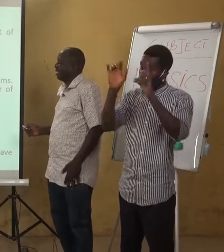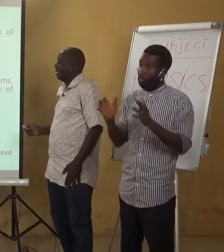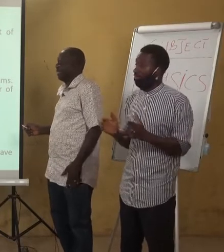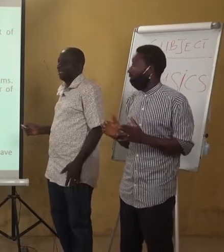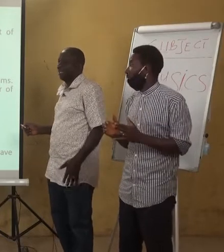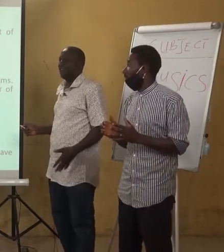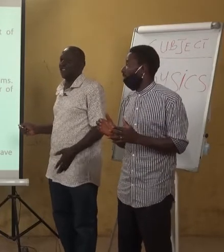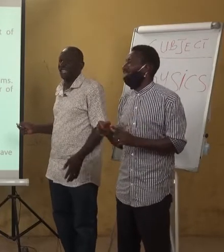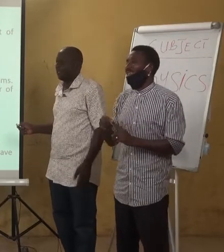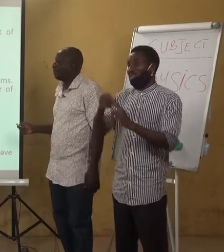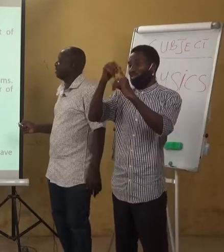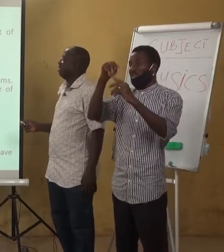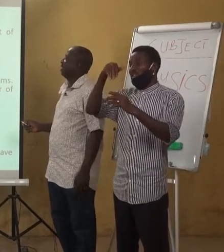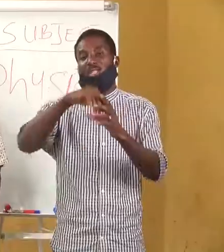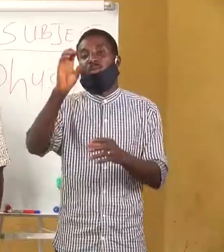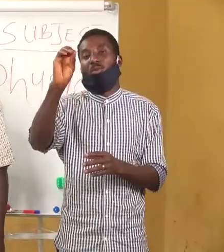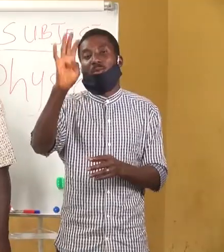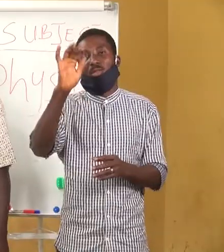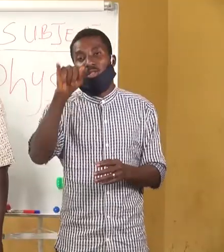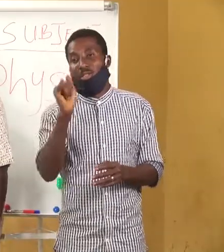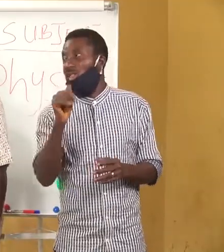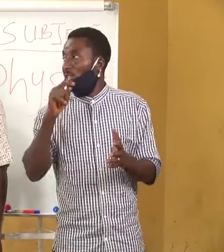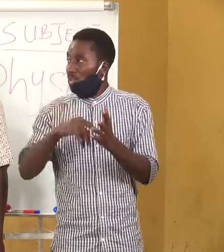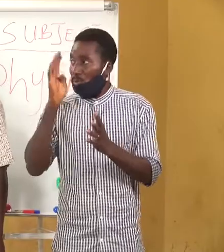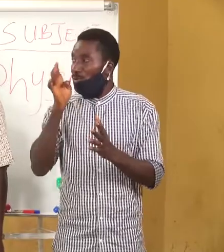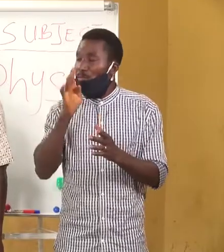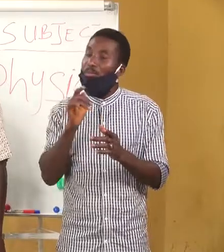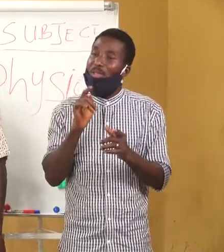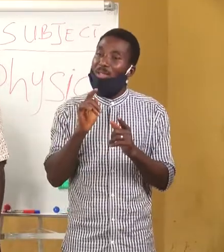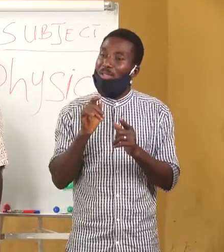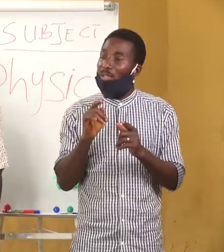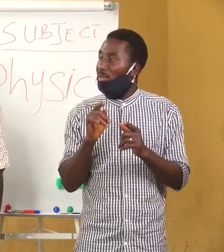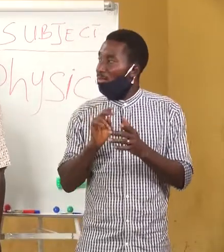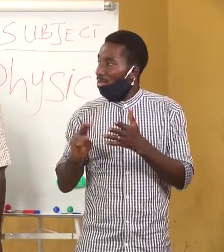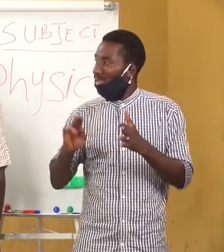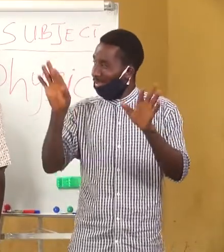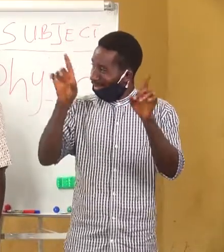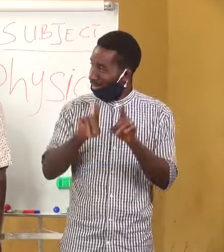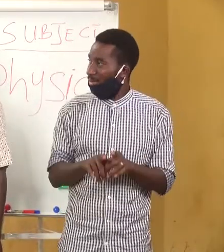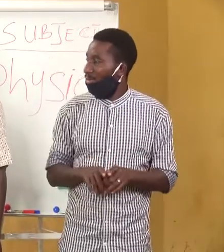like in objectives, this will be expressed in different forms,